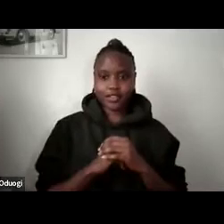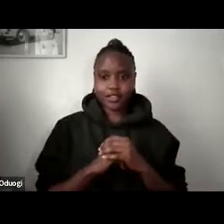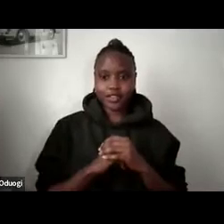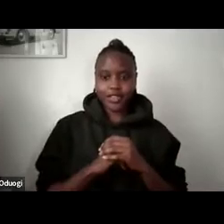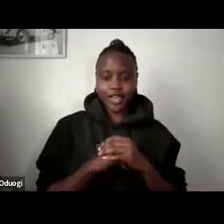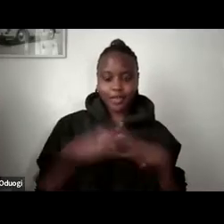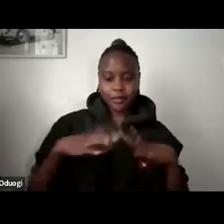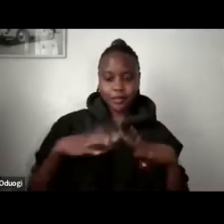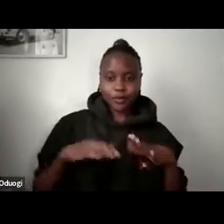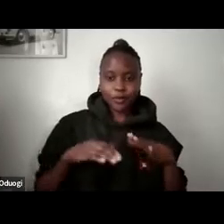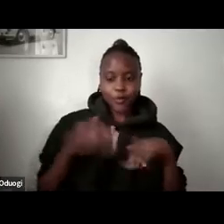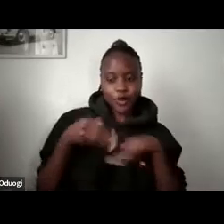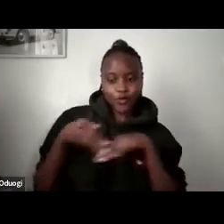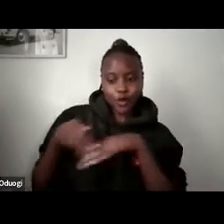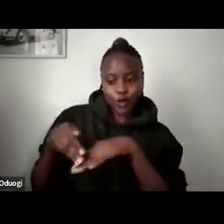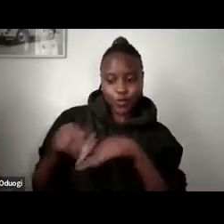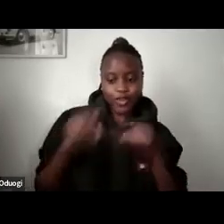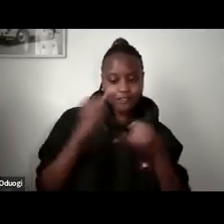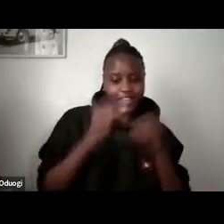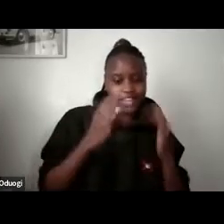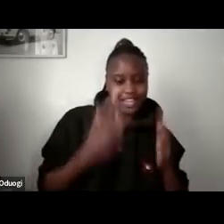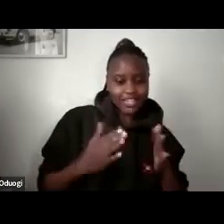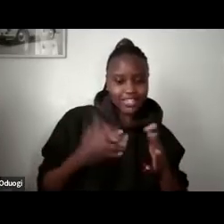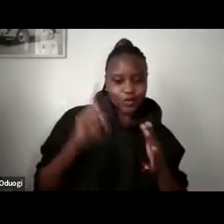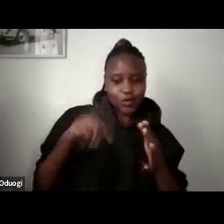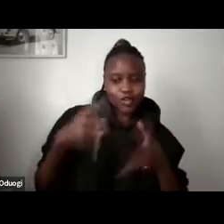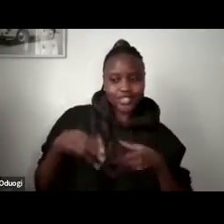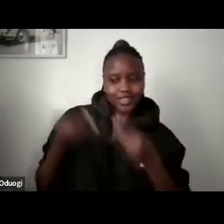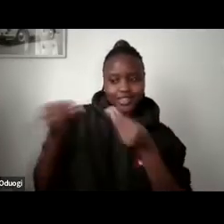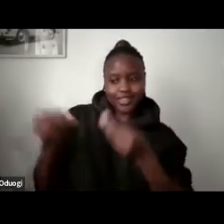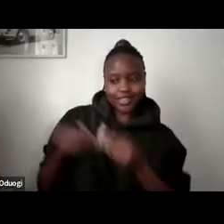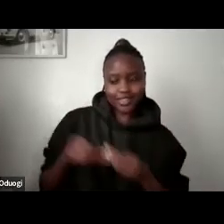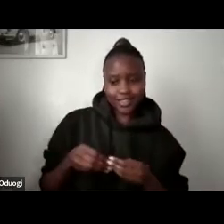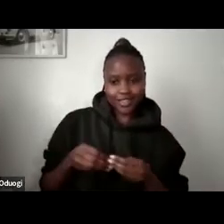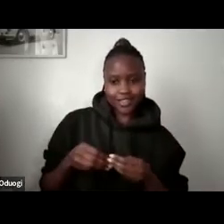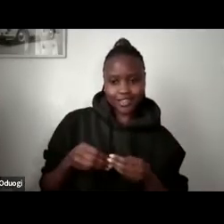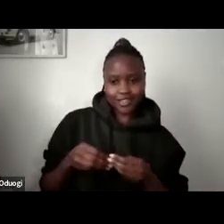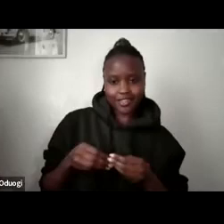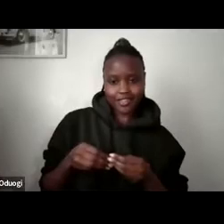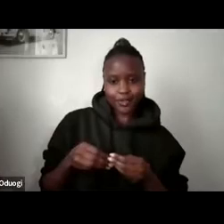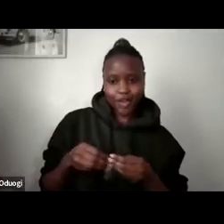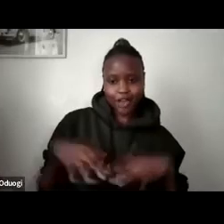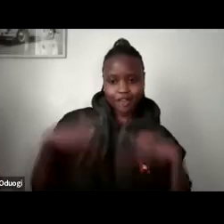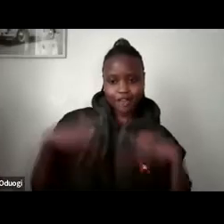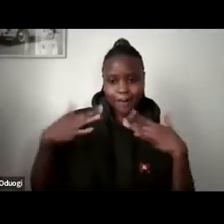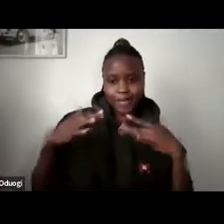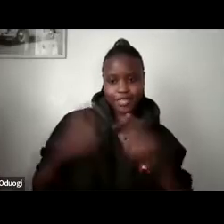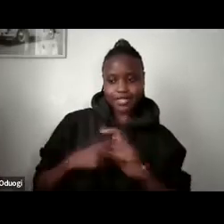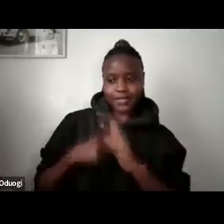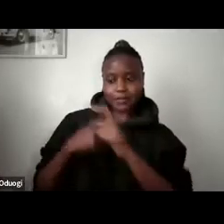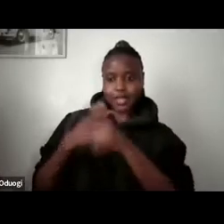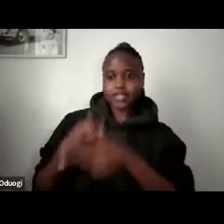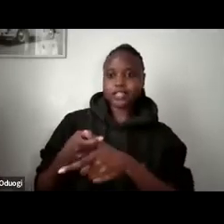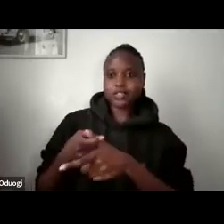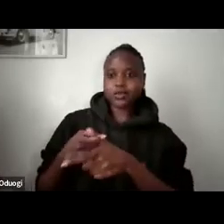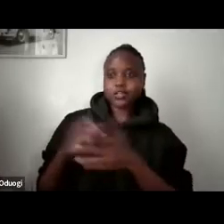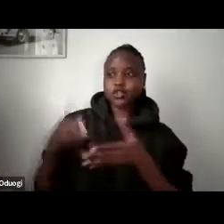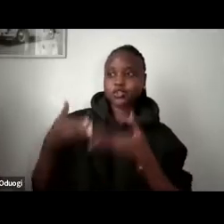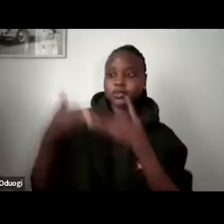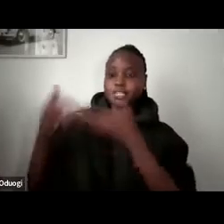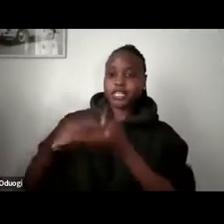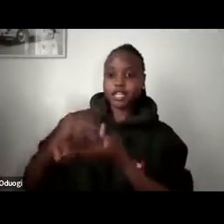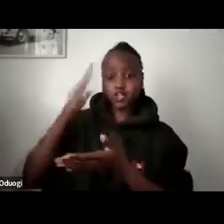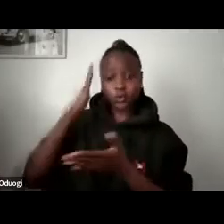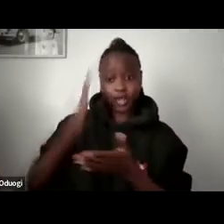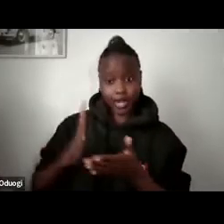finalists. What are they getting? So we have amazing prizes which will be taken to the learners in the